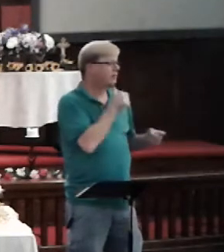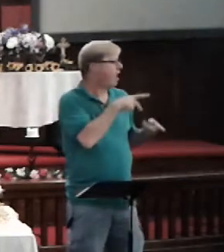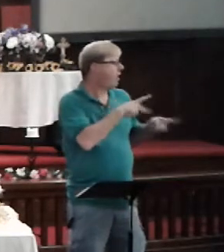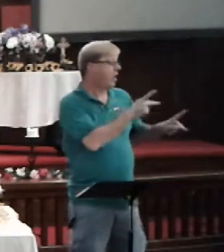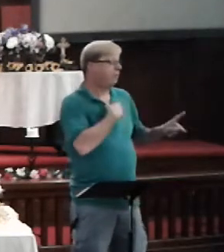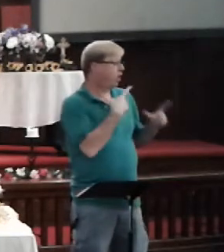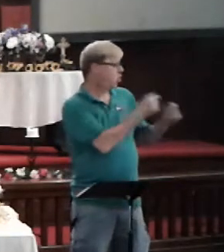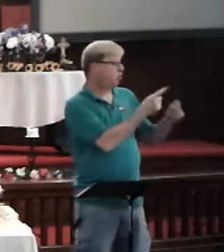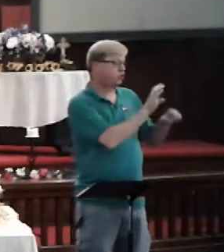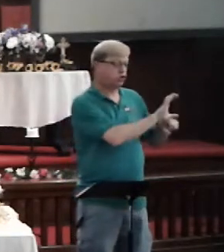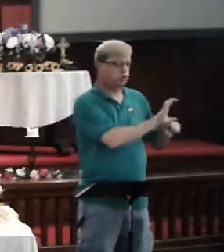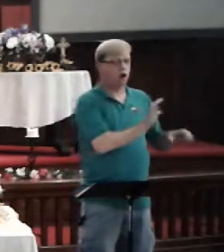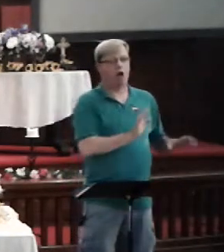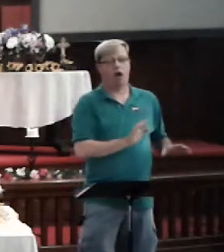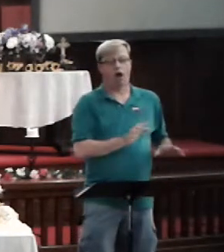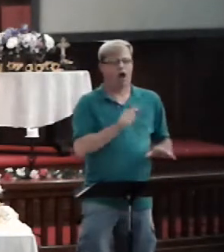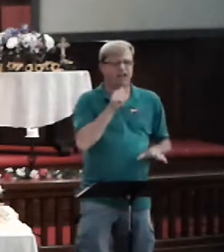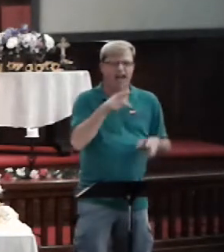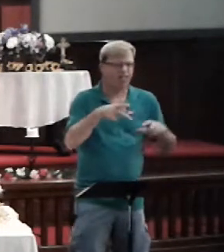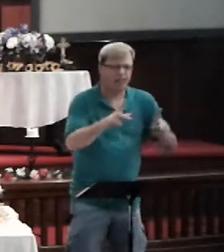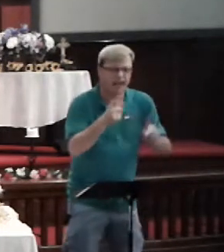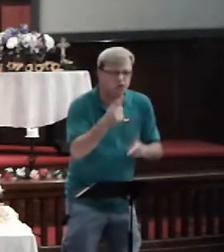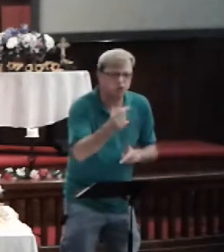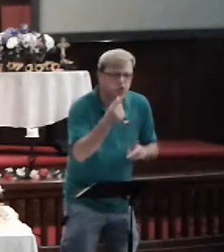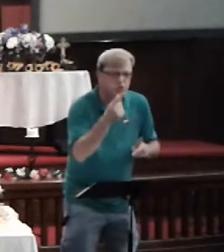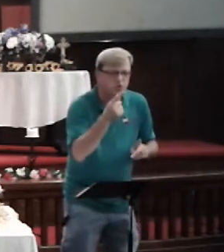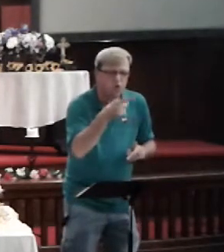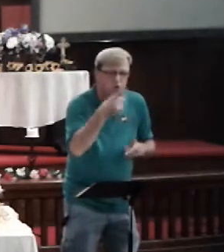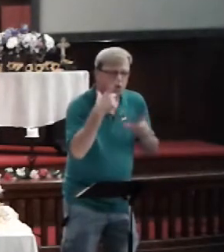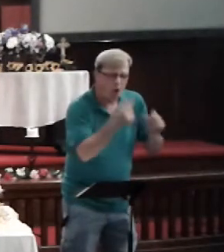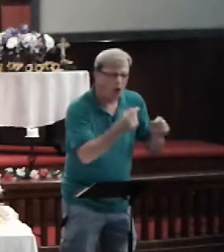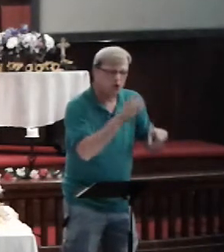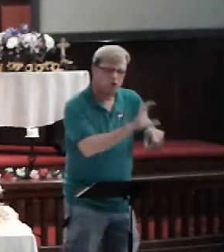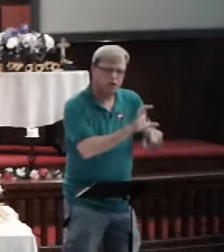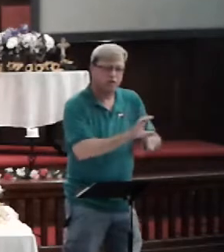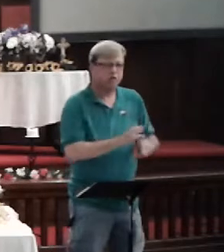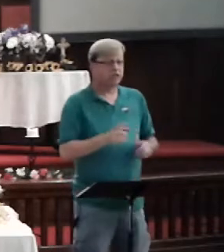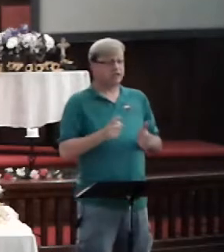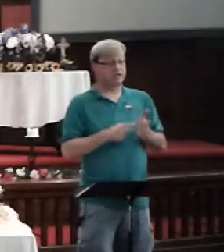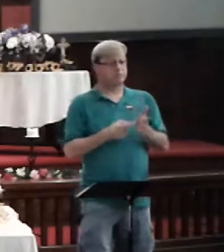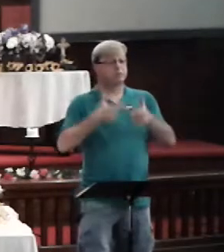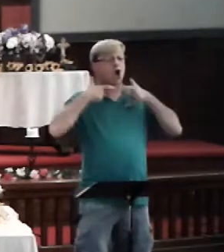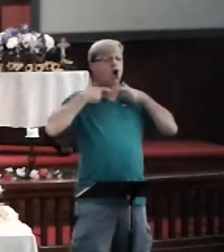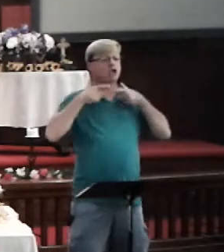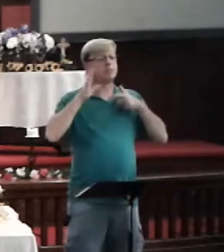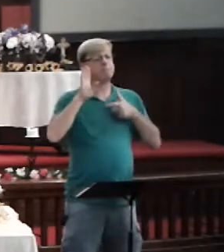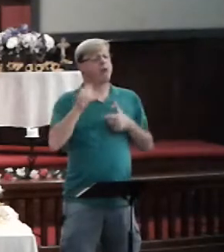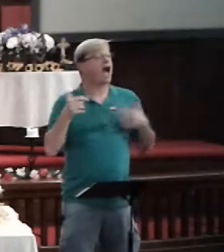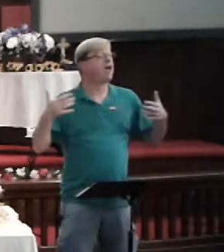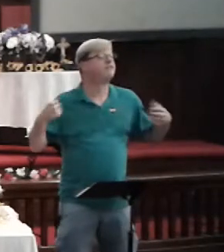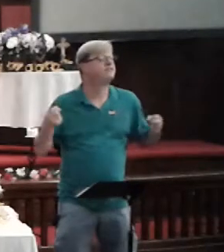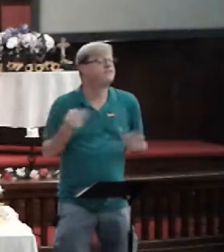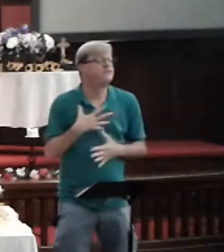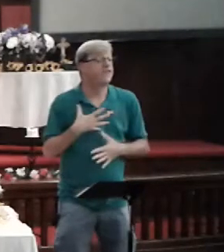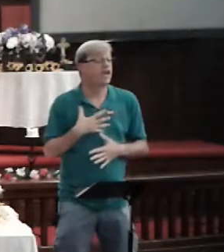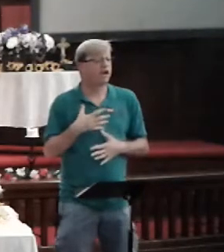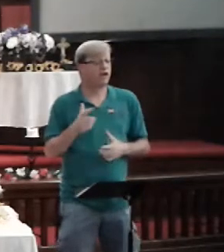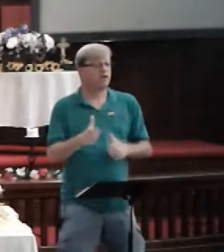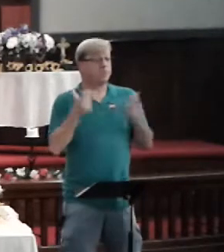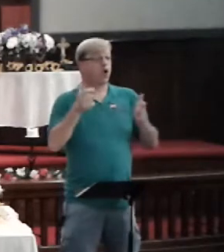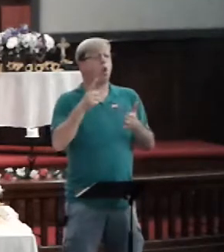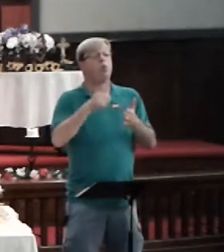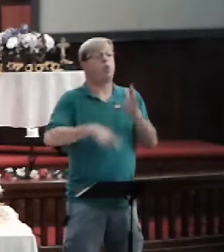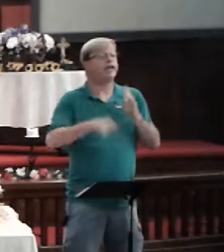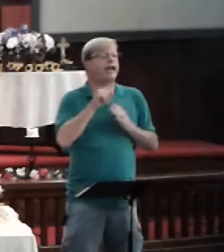to church. Won't let me come to church. Sometimes we're harnessed by fear. The great big what